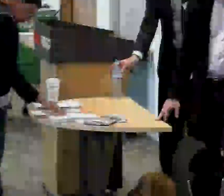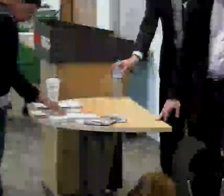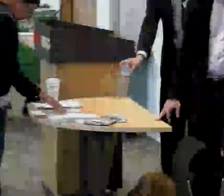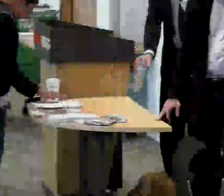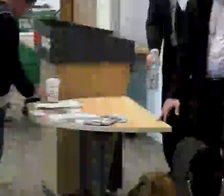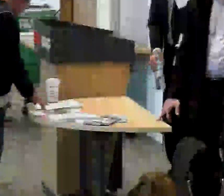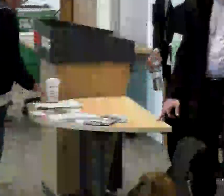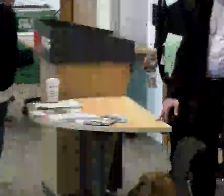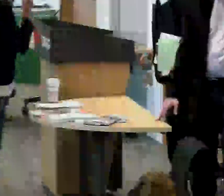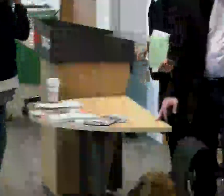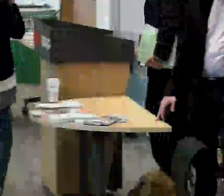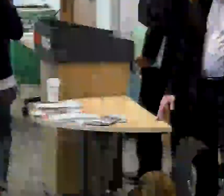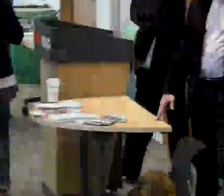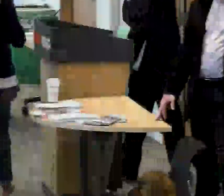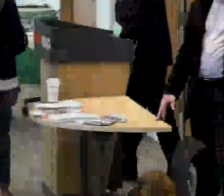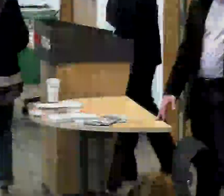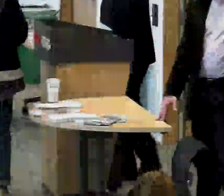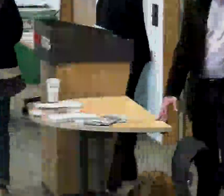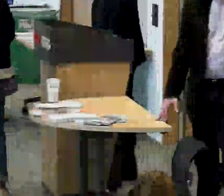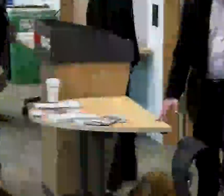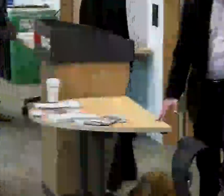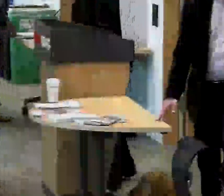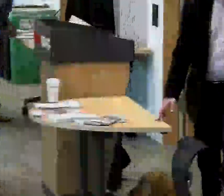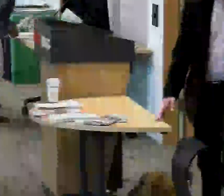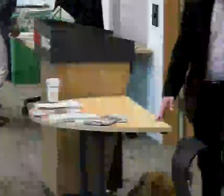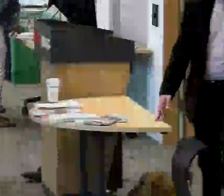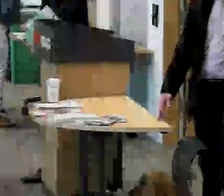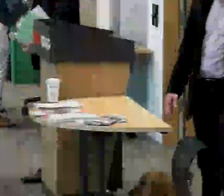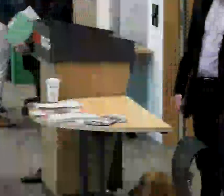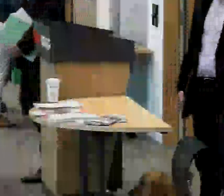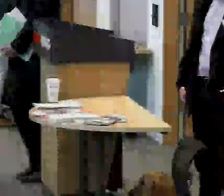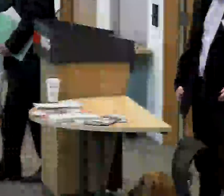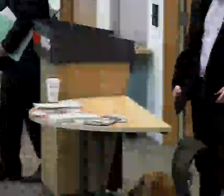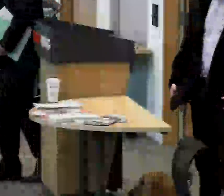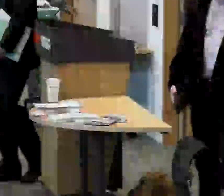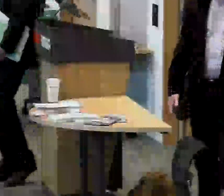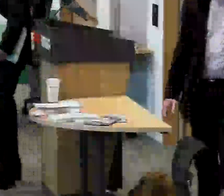Yeah, we'll email out the presentations and materials from the meeting.